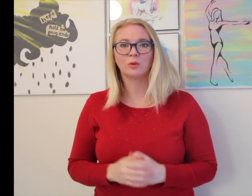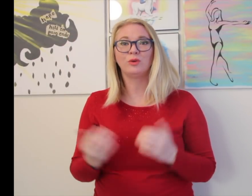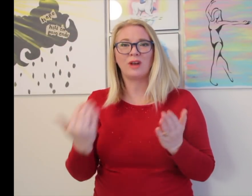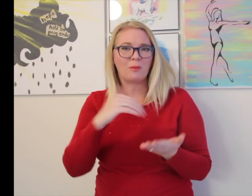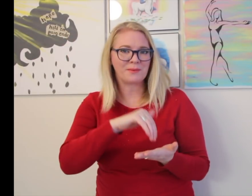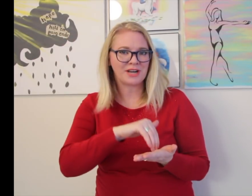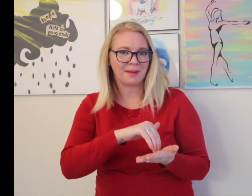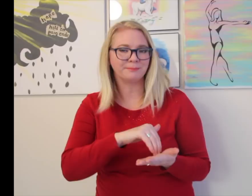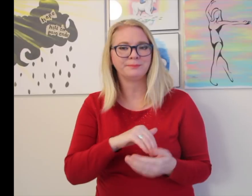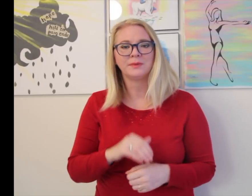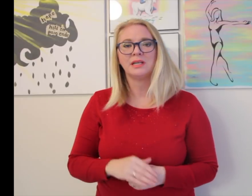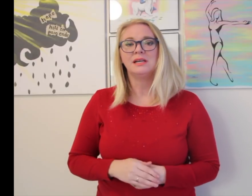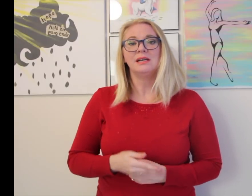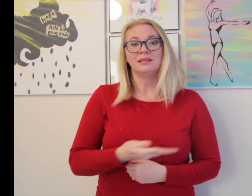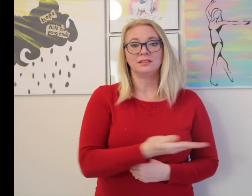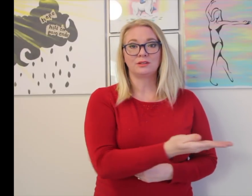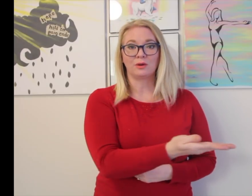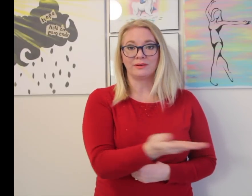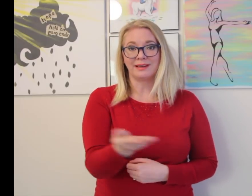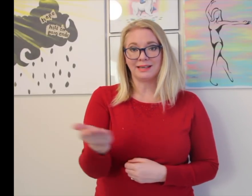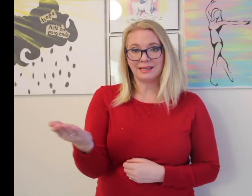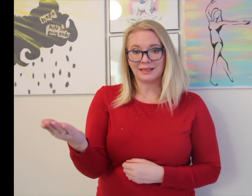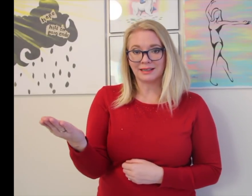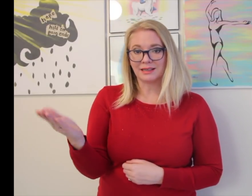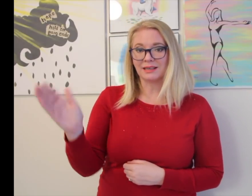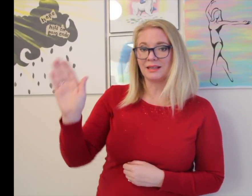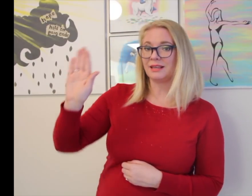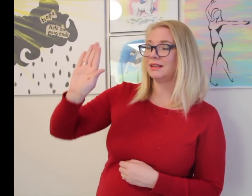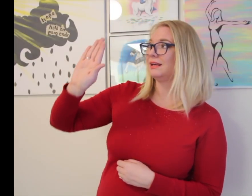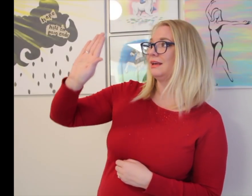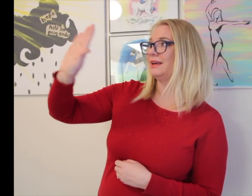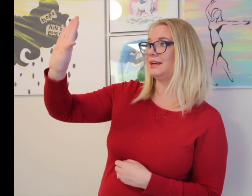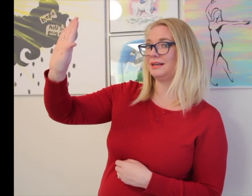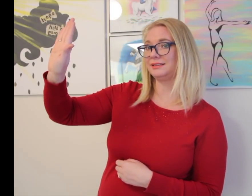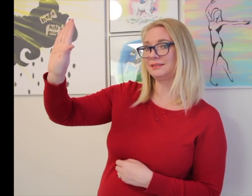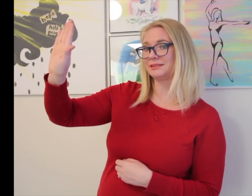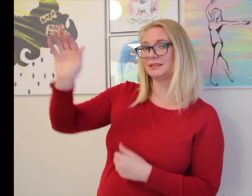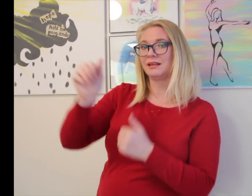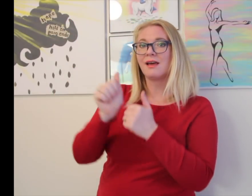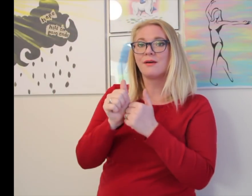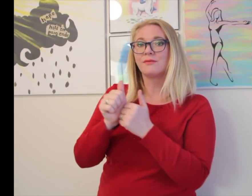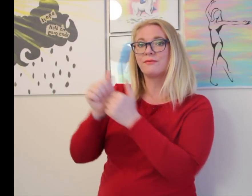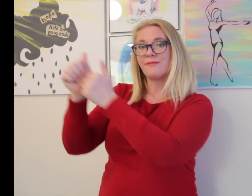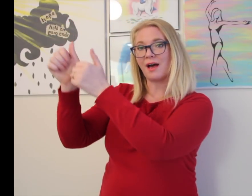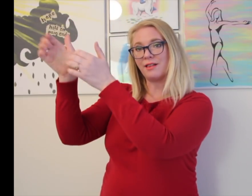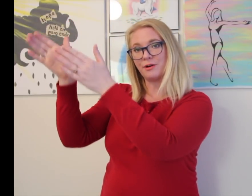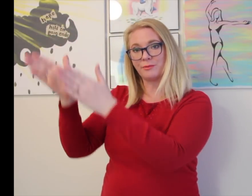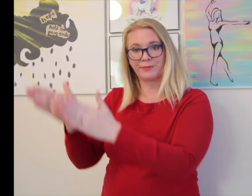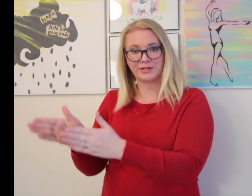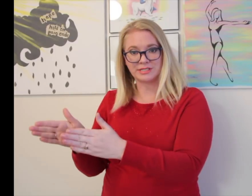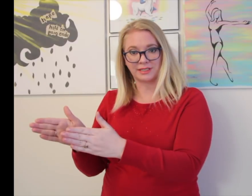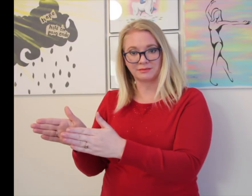we'll do that one more time. So the, his, follow, person.